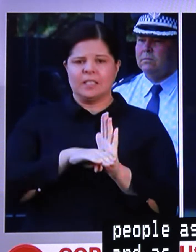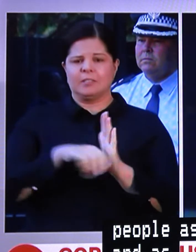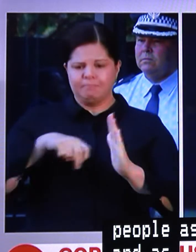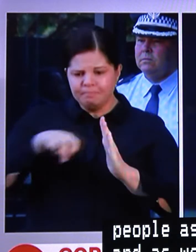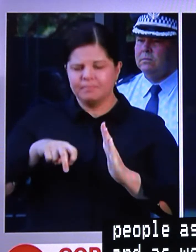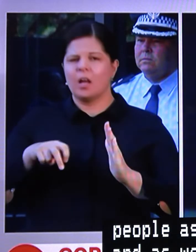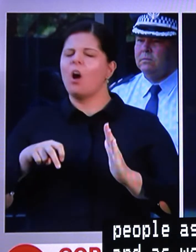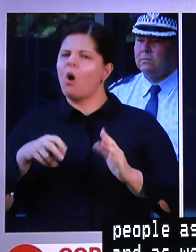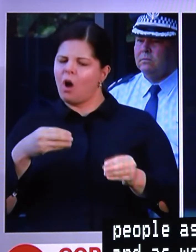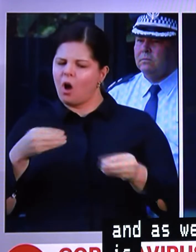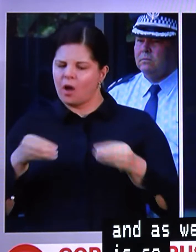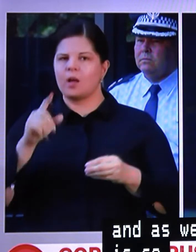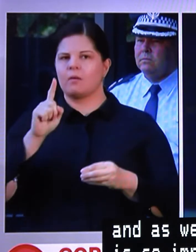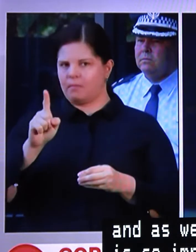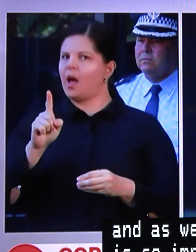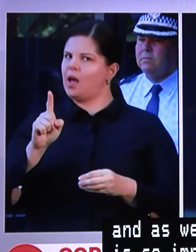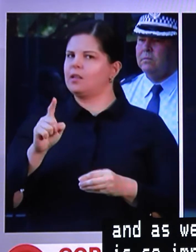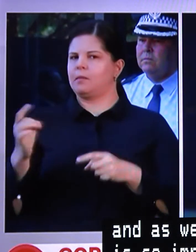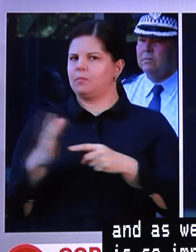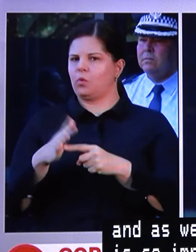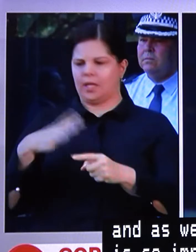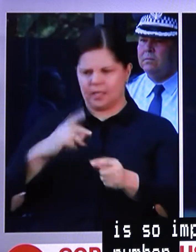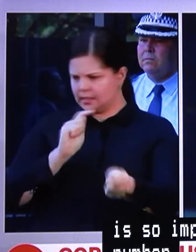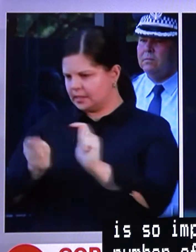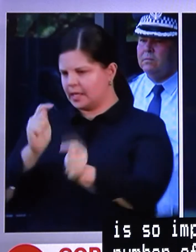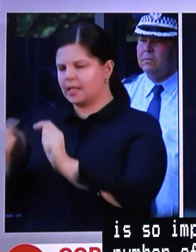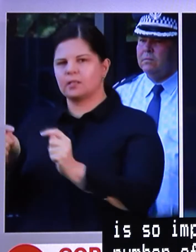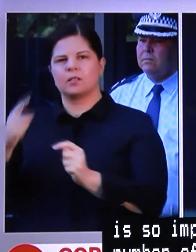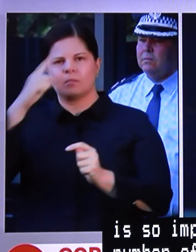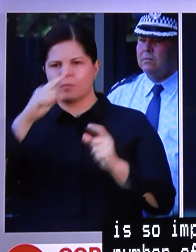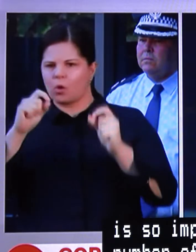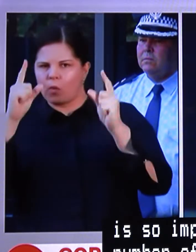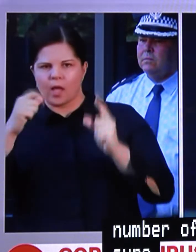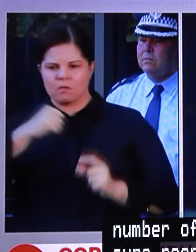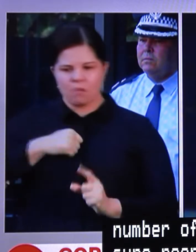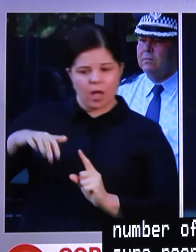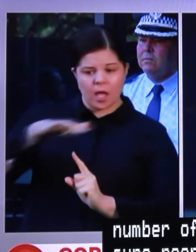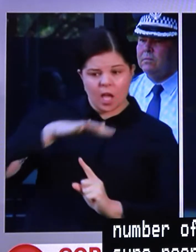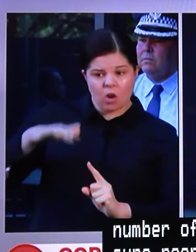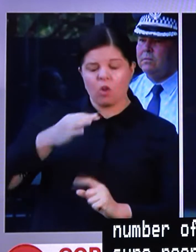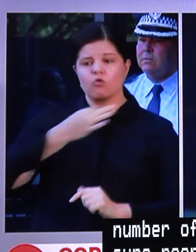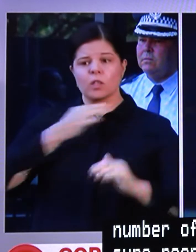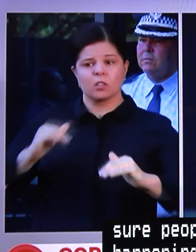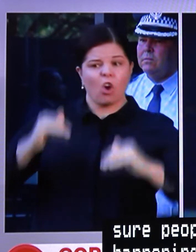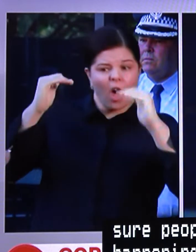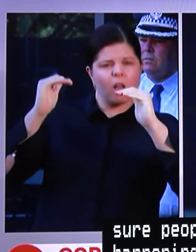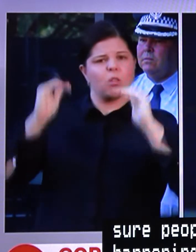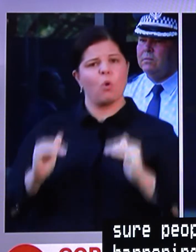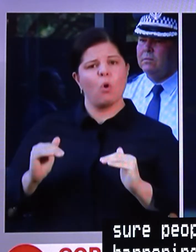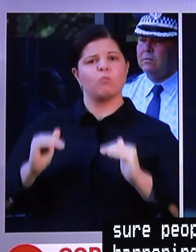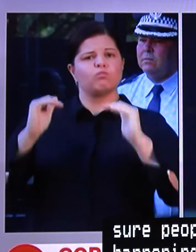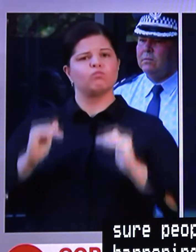the number of tests up, but to also make sure people are aware of what's happening in their own communities as they move around their own